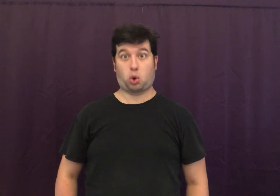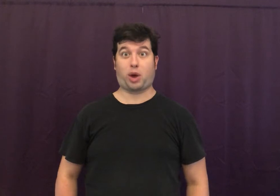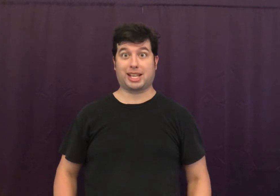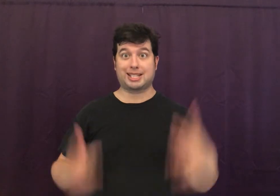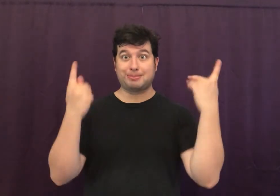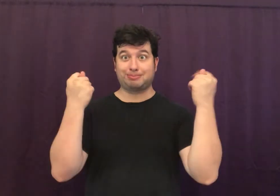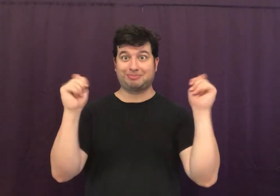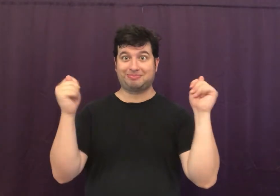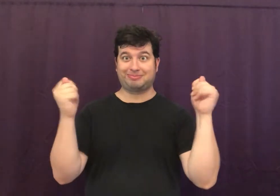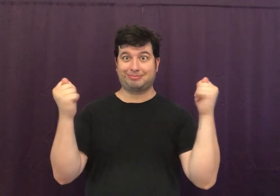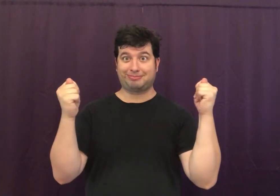Toys.